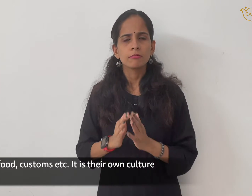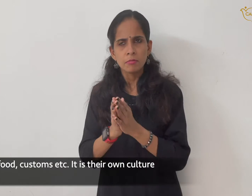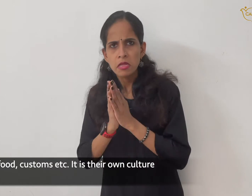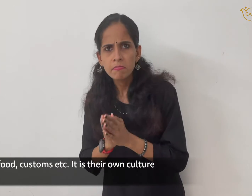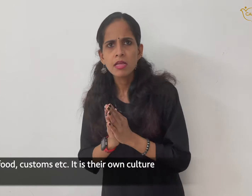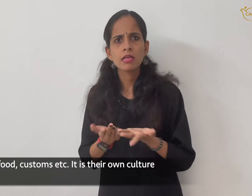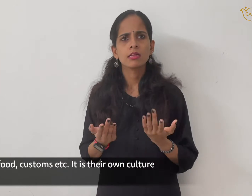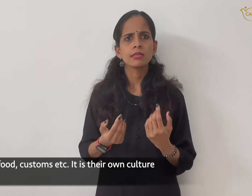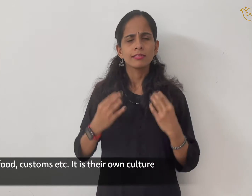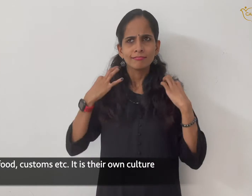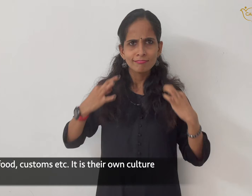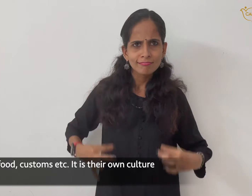dress, food,